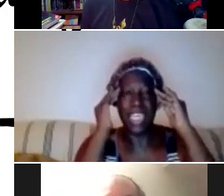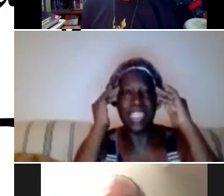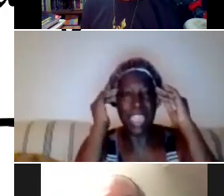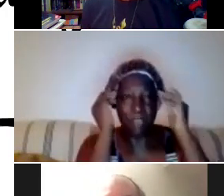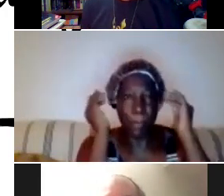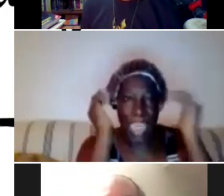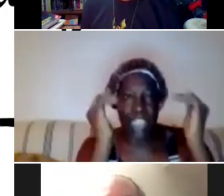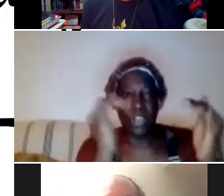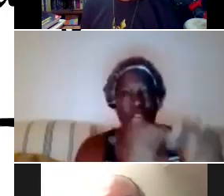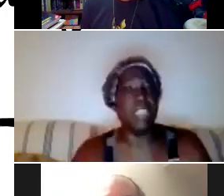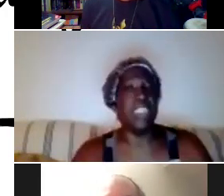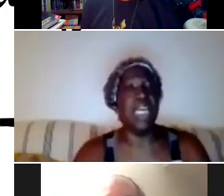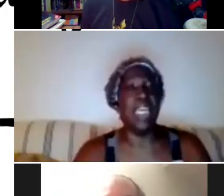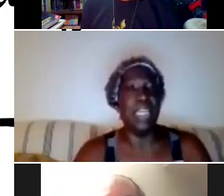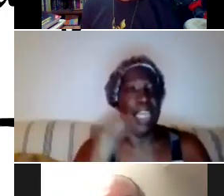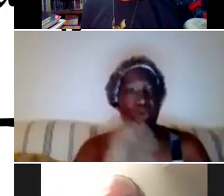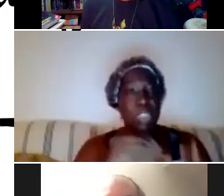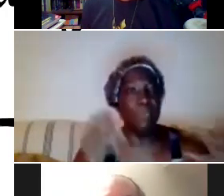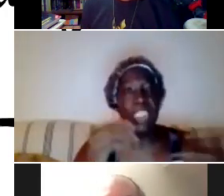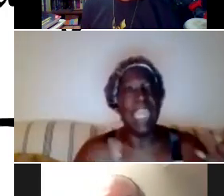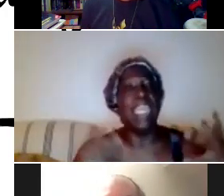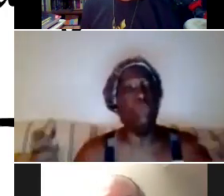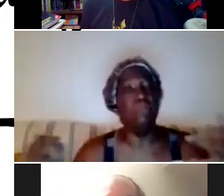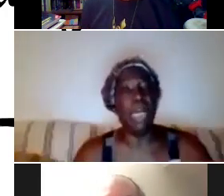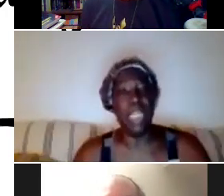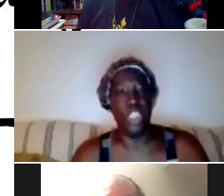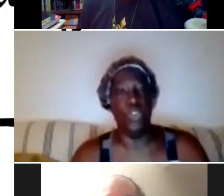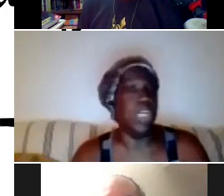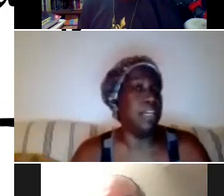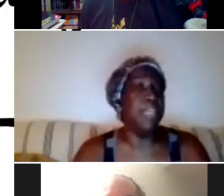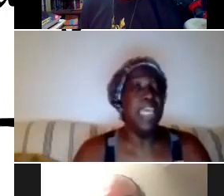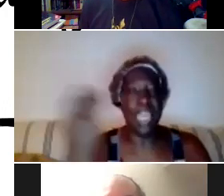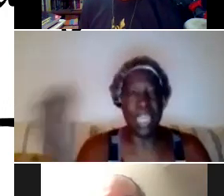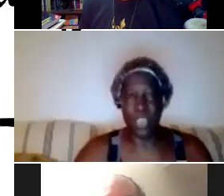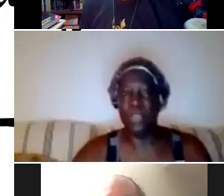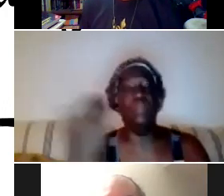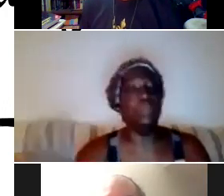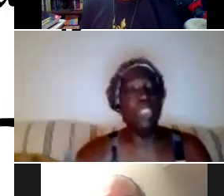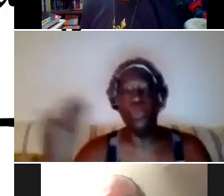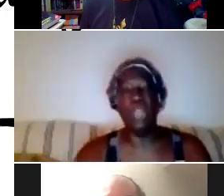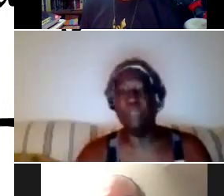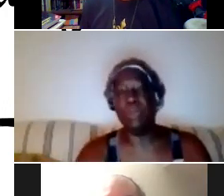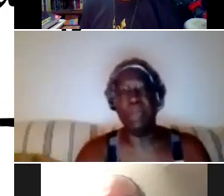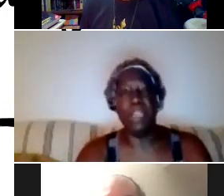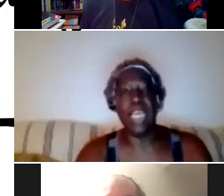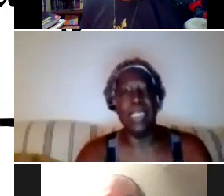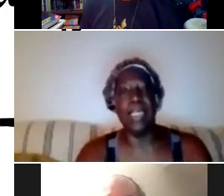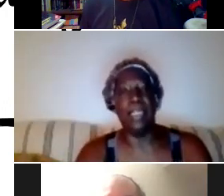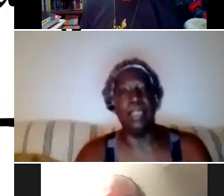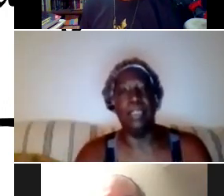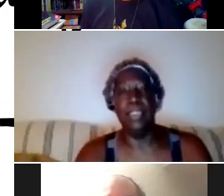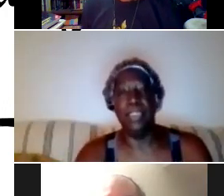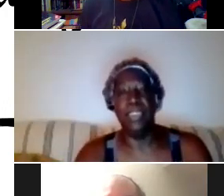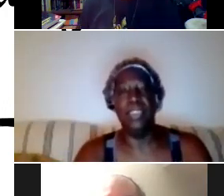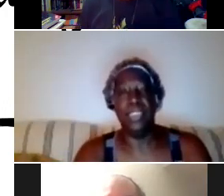best to have a picture of the sign, like something that it reminds you of, and you won't have to remember that